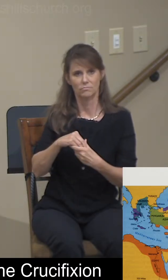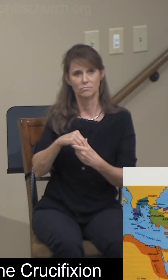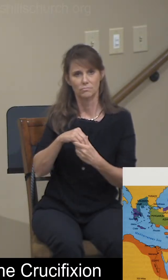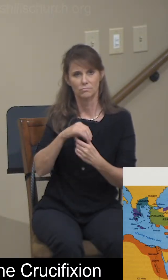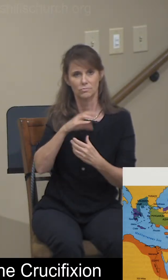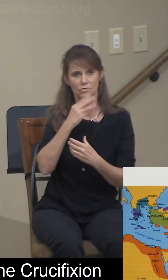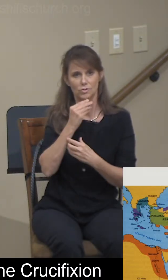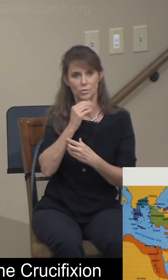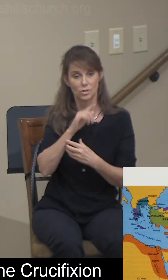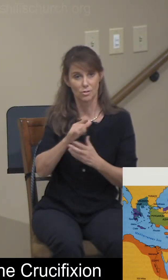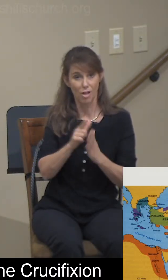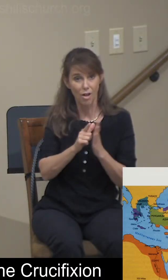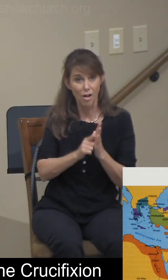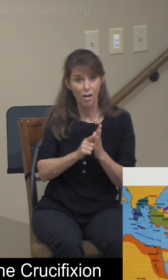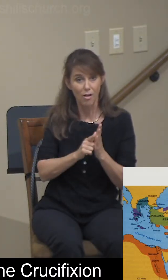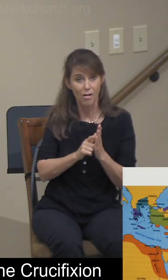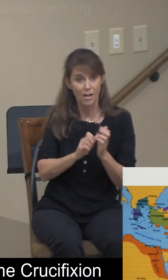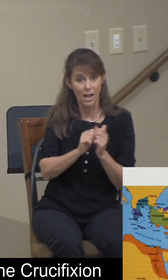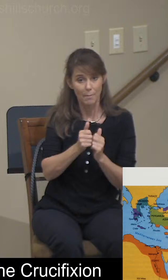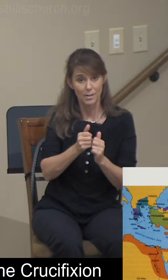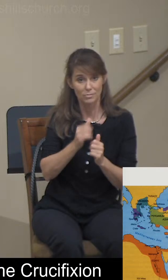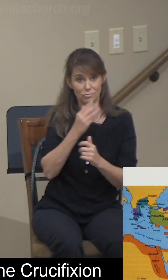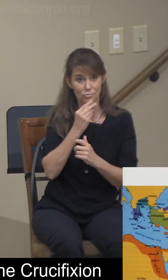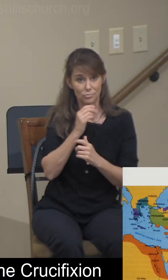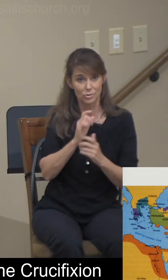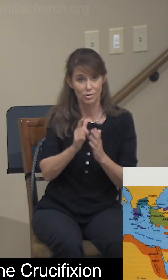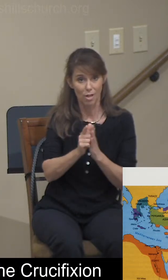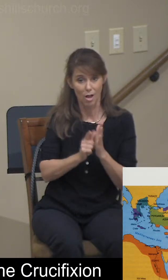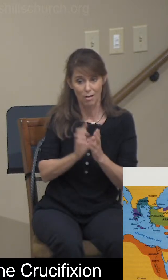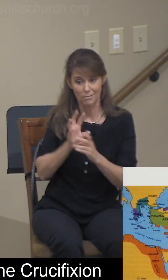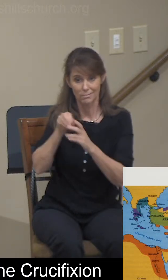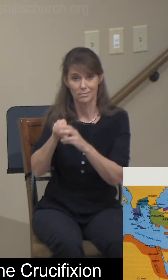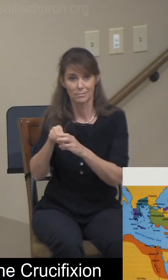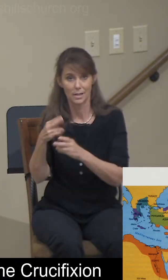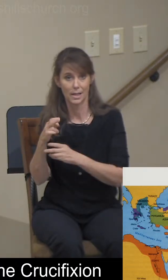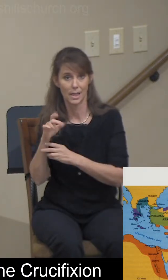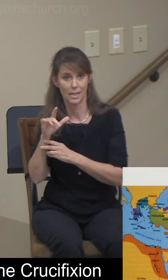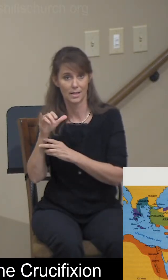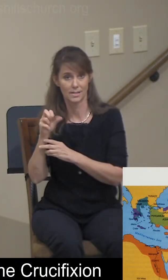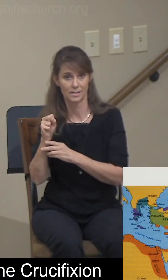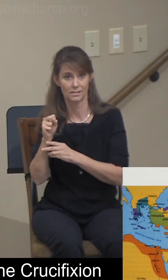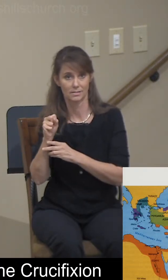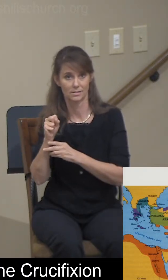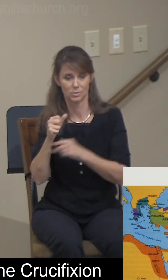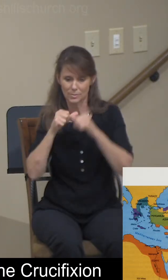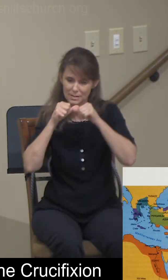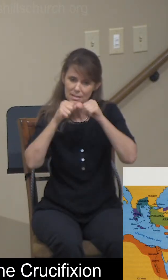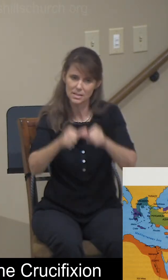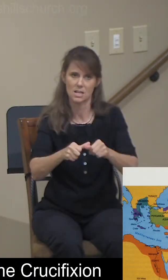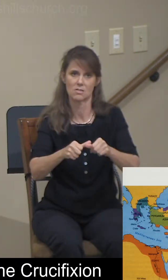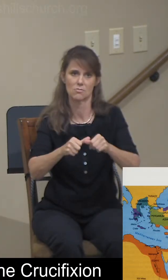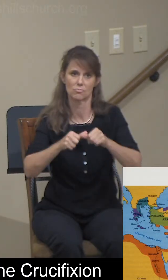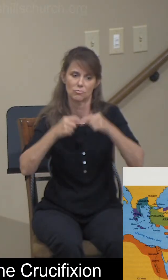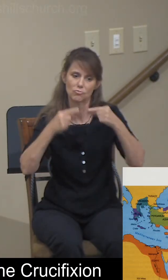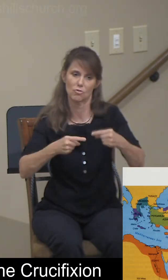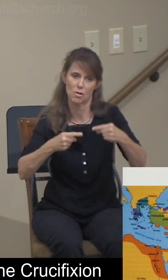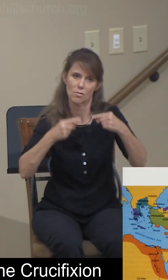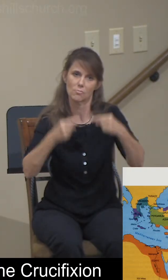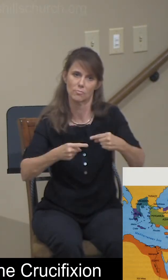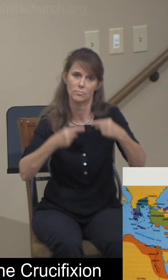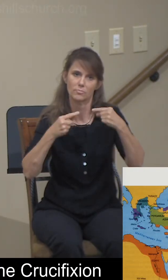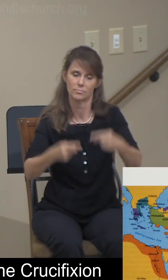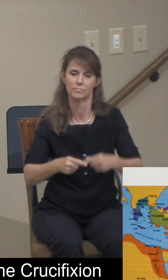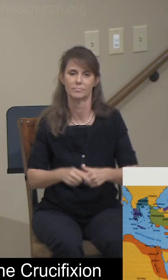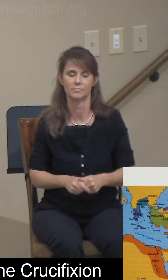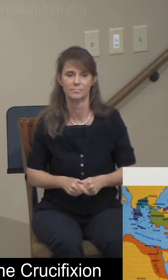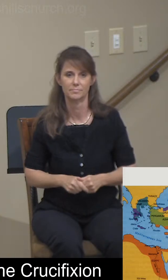from any sort of Hellenistic influence in the law. This struggle is only heightened by this sort of back and forth nature. 5,